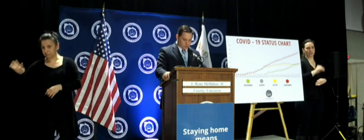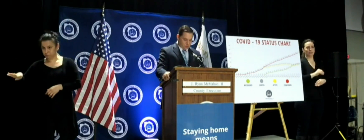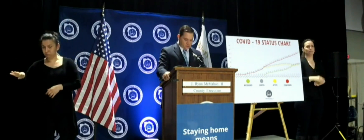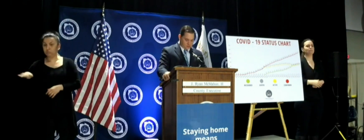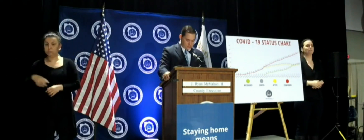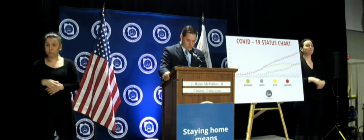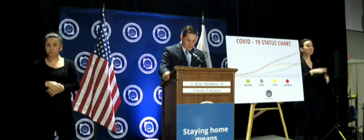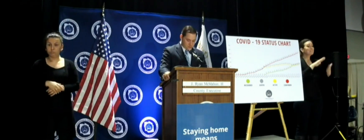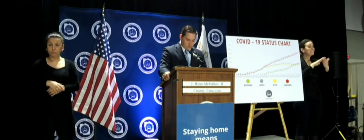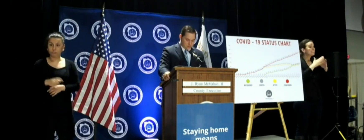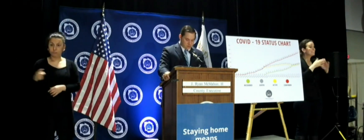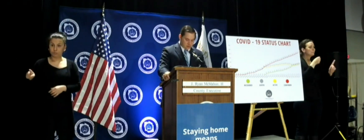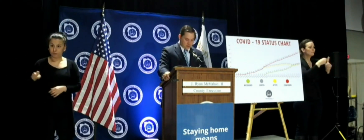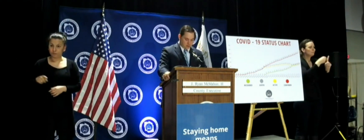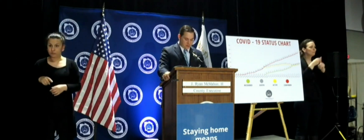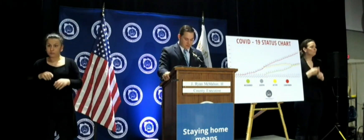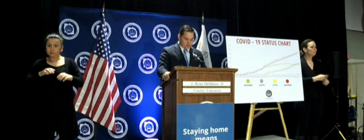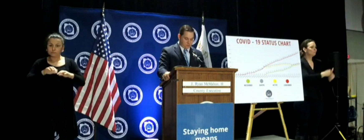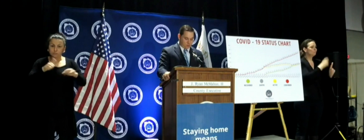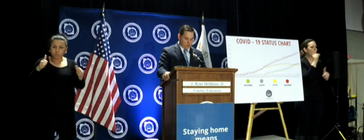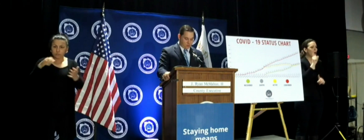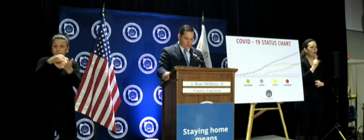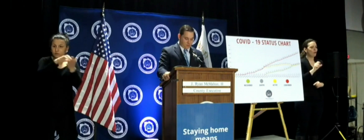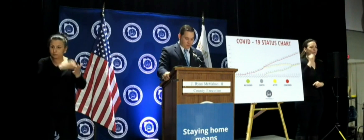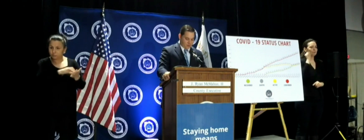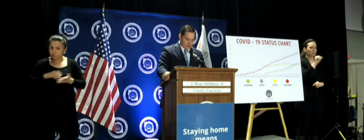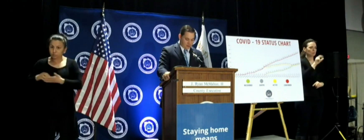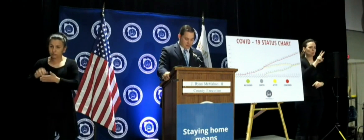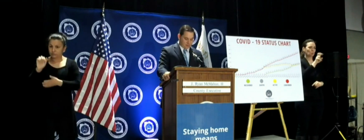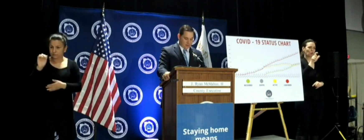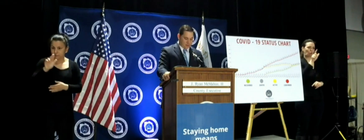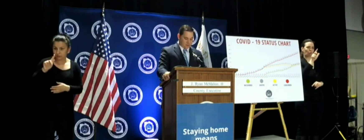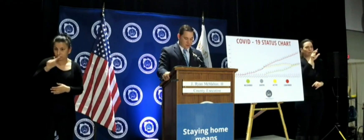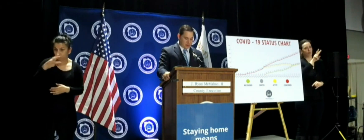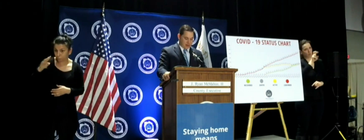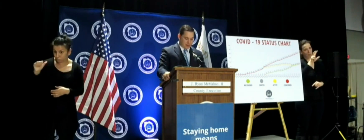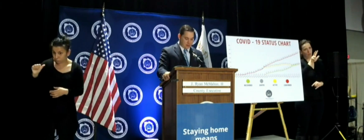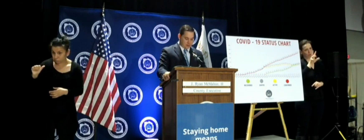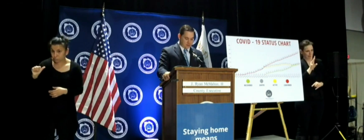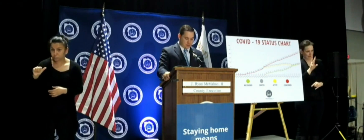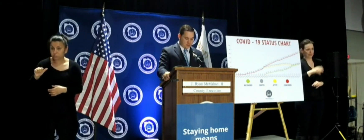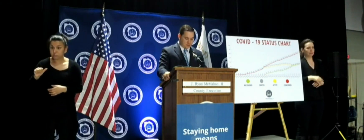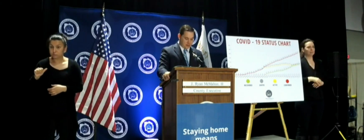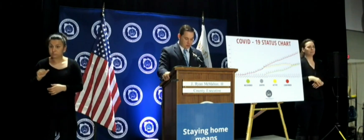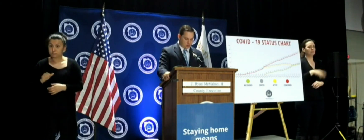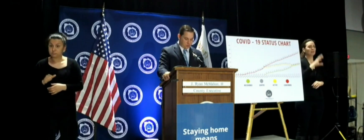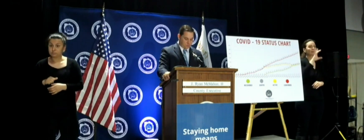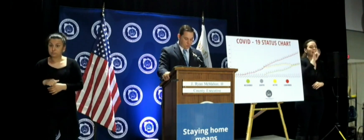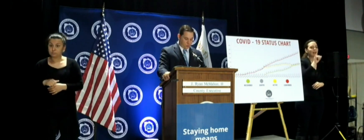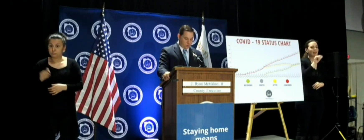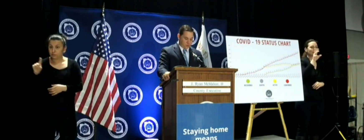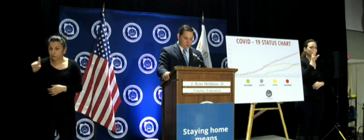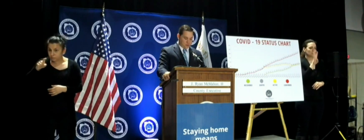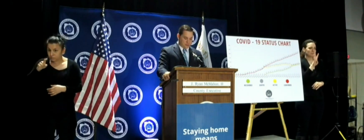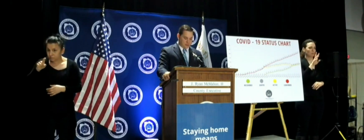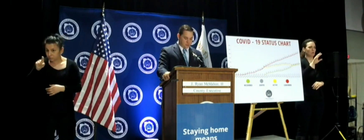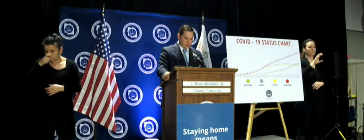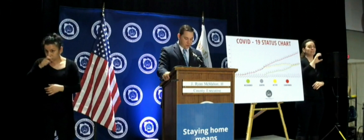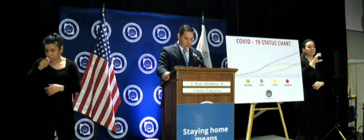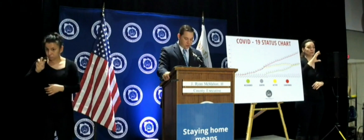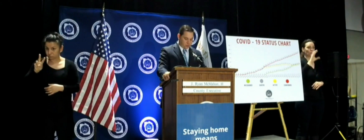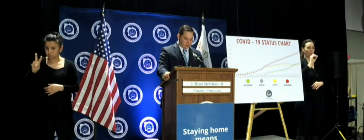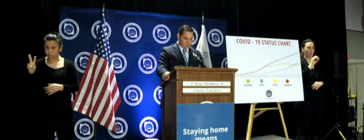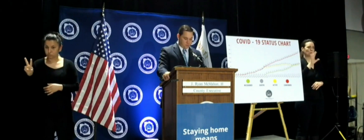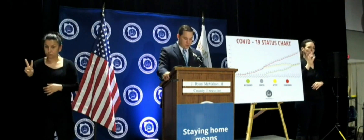Syracuse 236, Town of Clay 64, Town of Manlius 39, Town of Salina 34, Town of